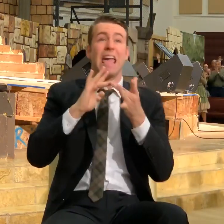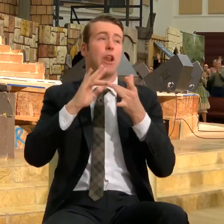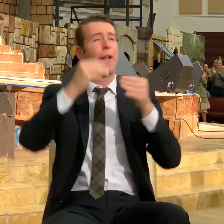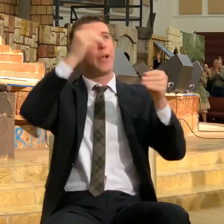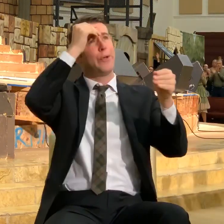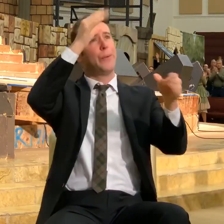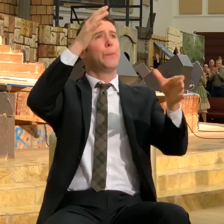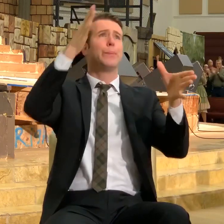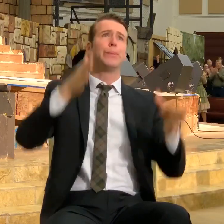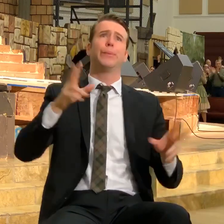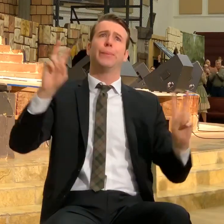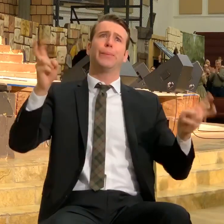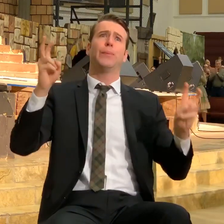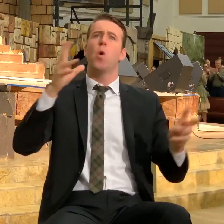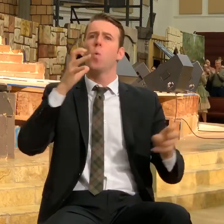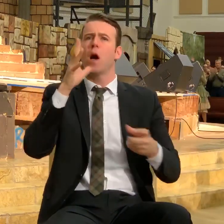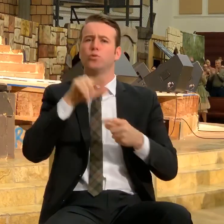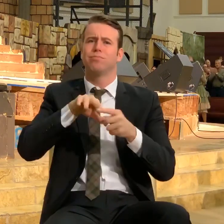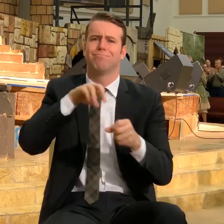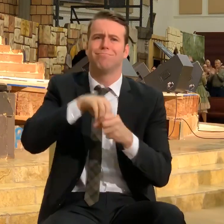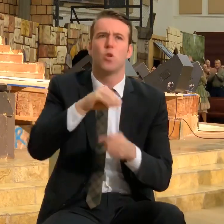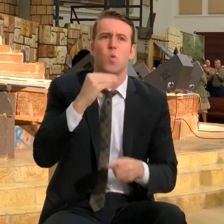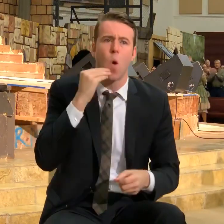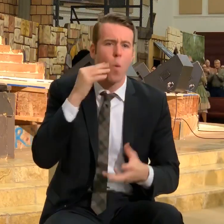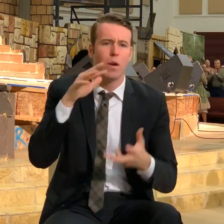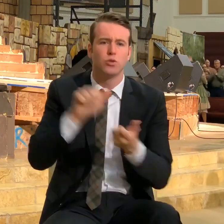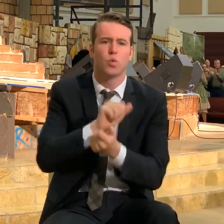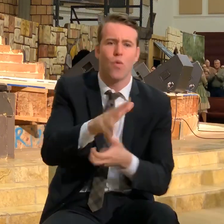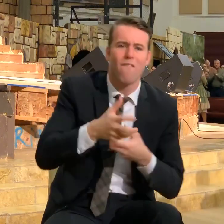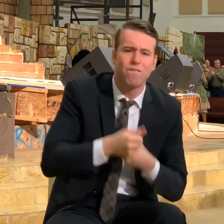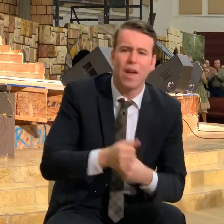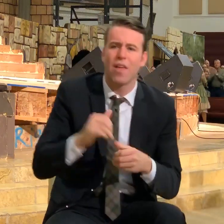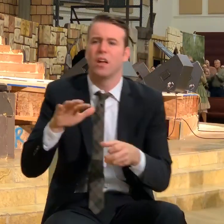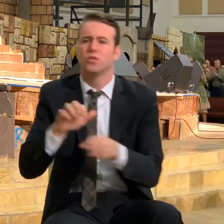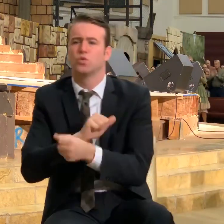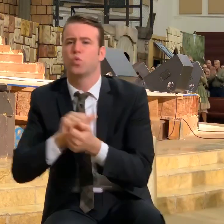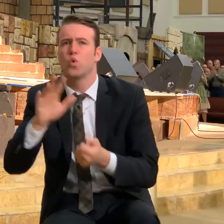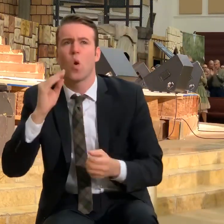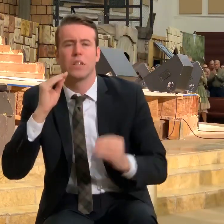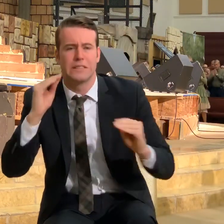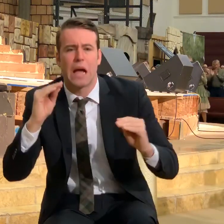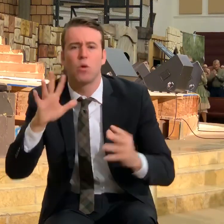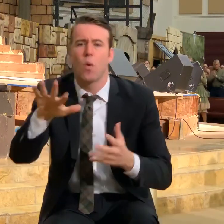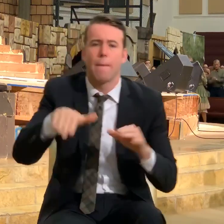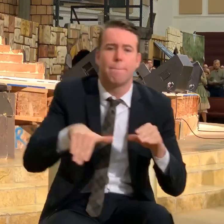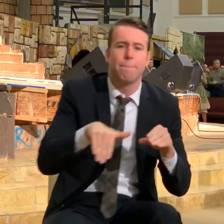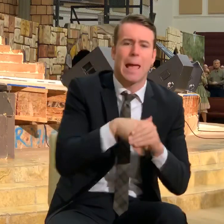gurus that want to get in your home and destroy faith and family and doctrine and marriage. They want